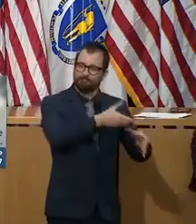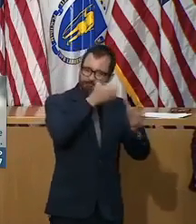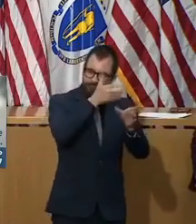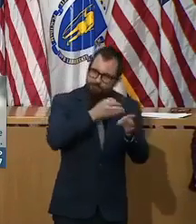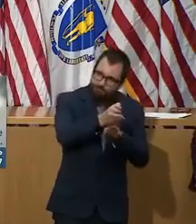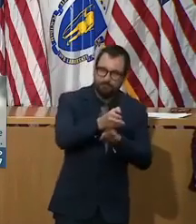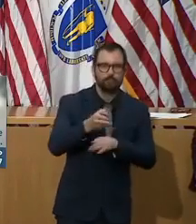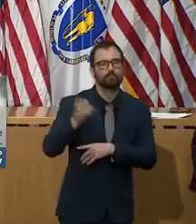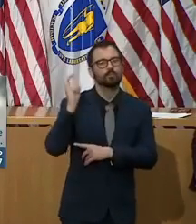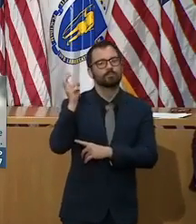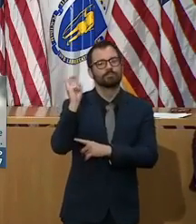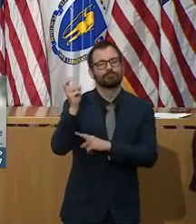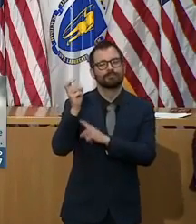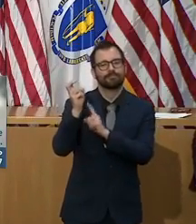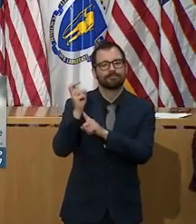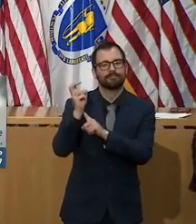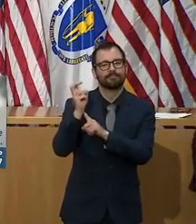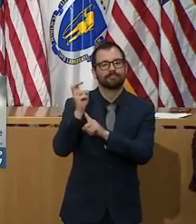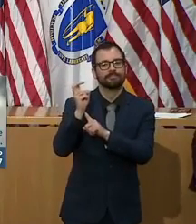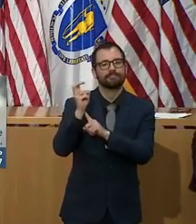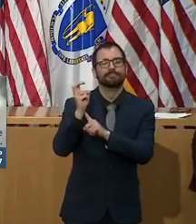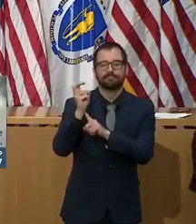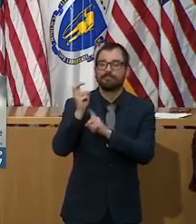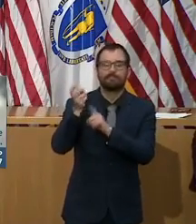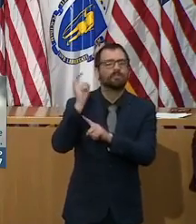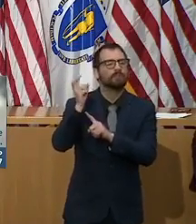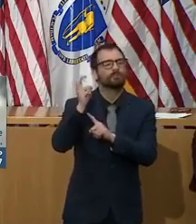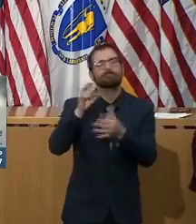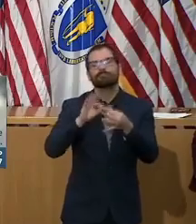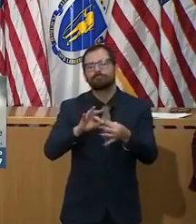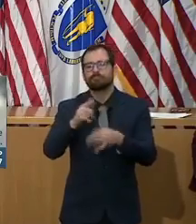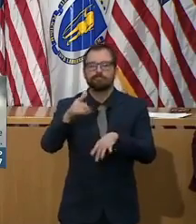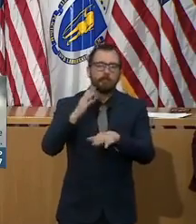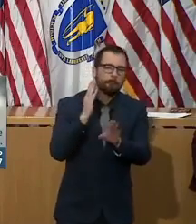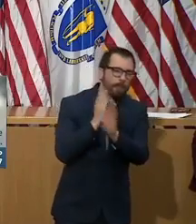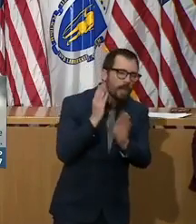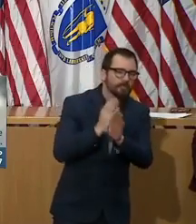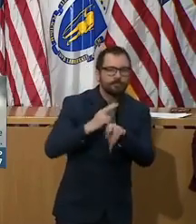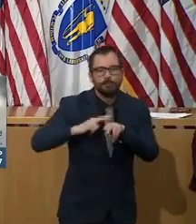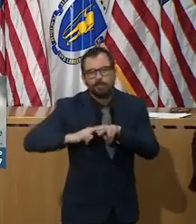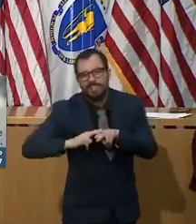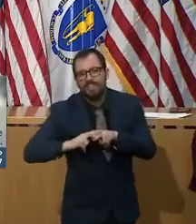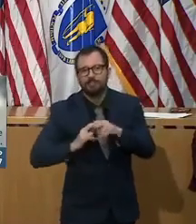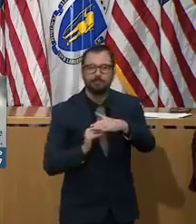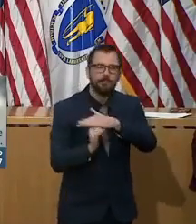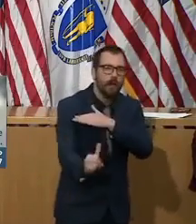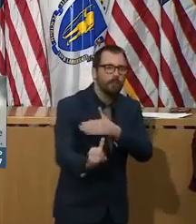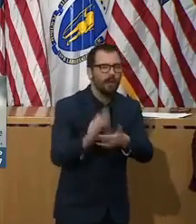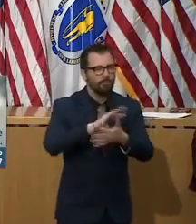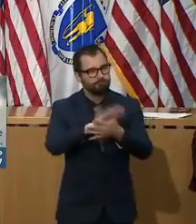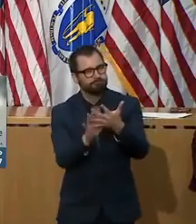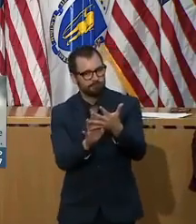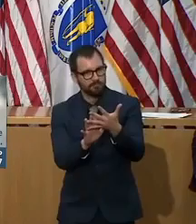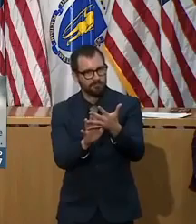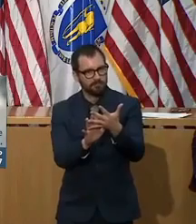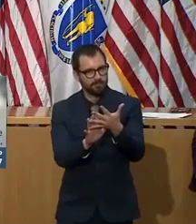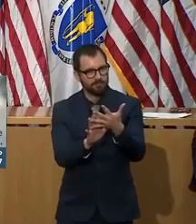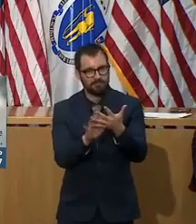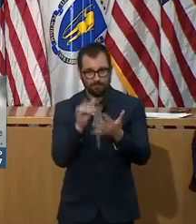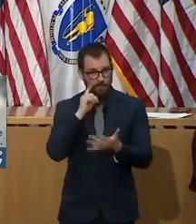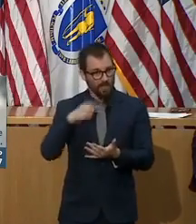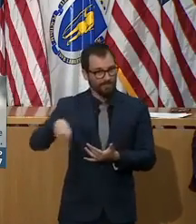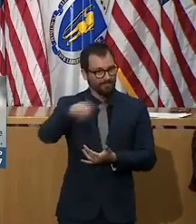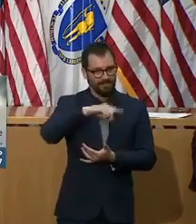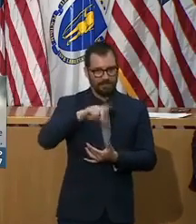to create distancing, which obviously in that space matters a lot. Governor, what about childcare? The Senate President this